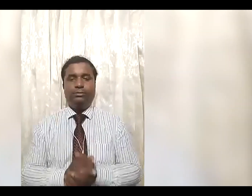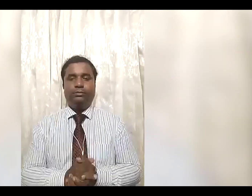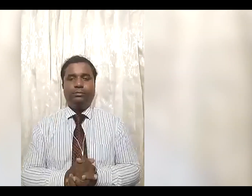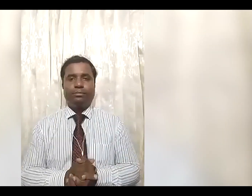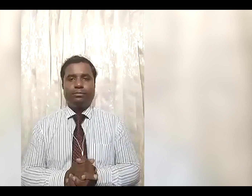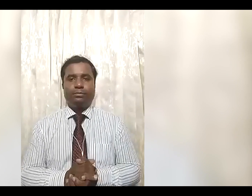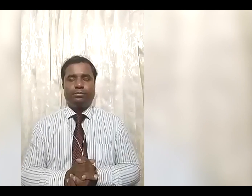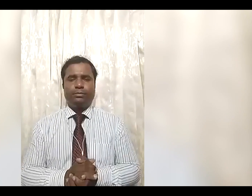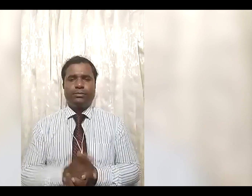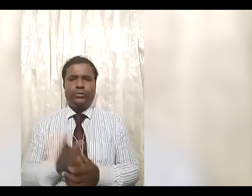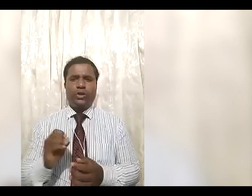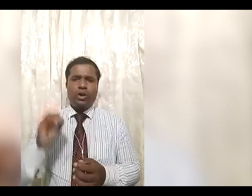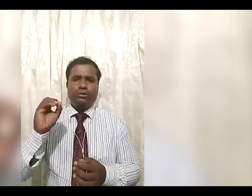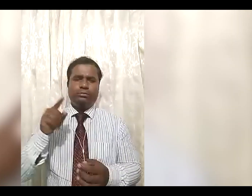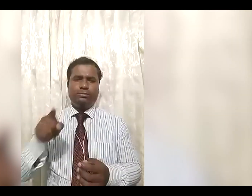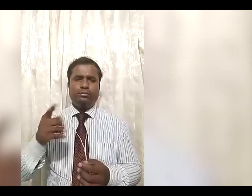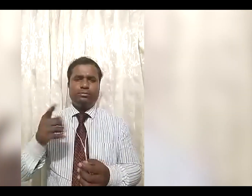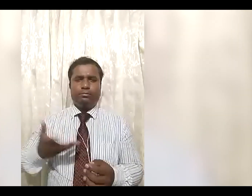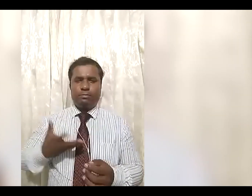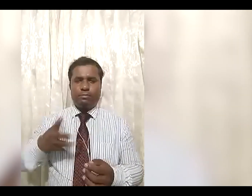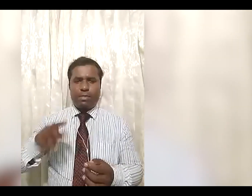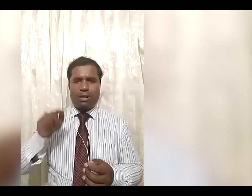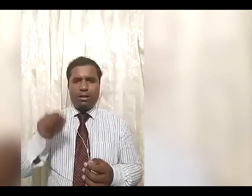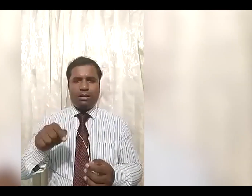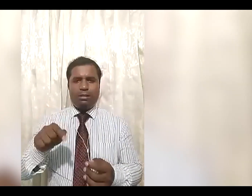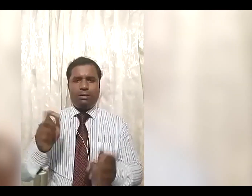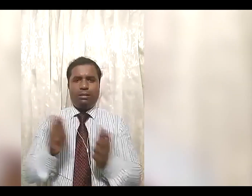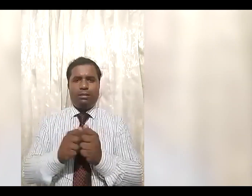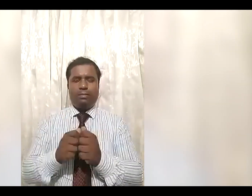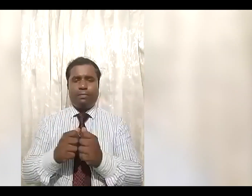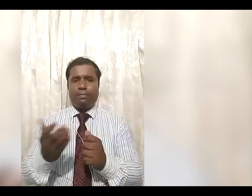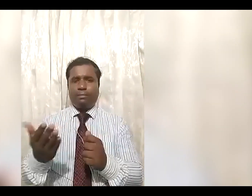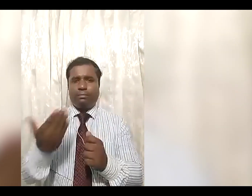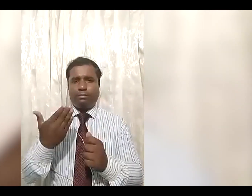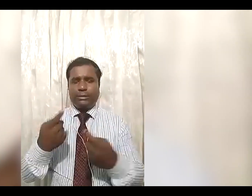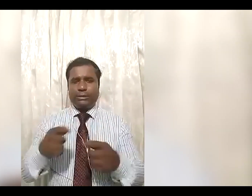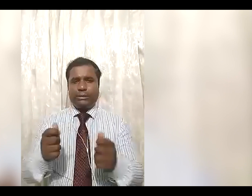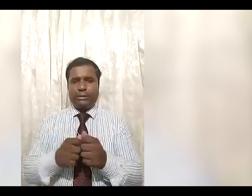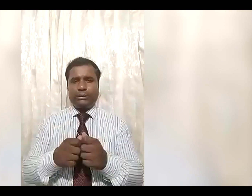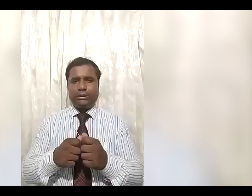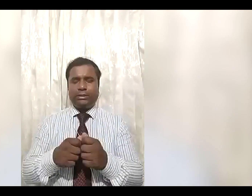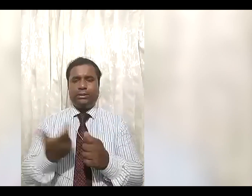specifically in Bangladesh, how do you think we can increase citizen participation in voting?